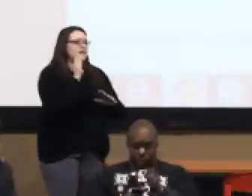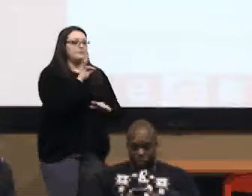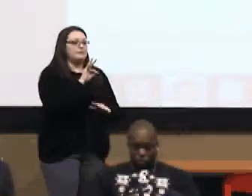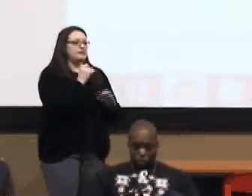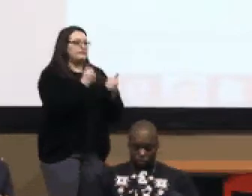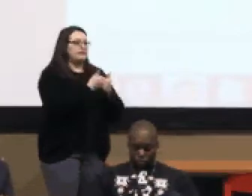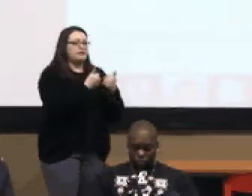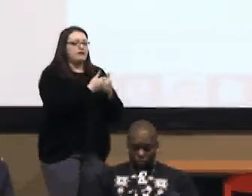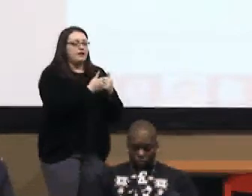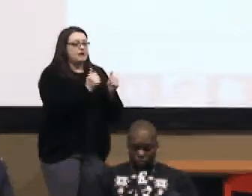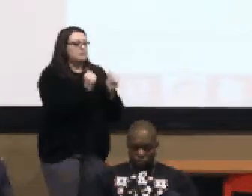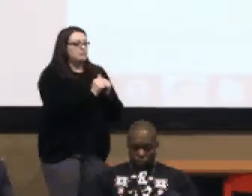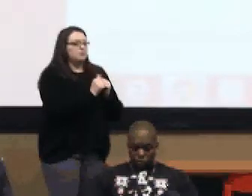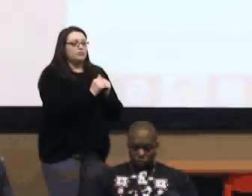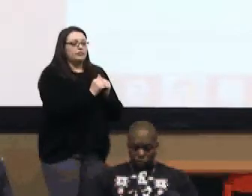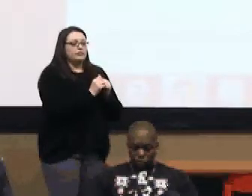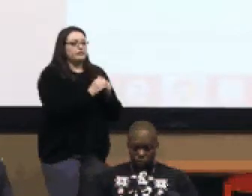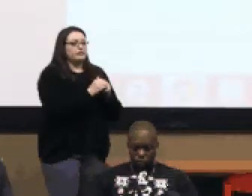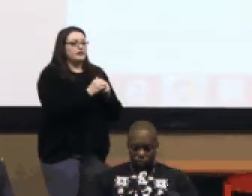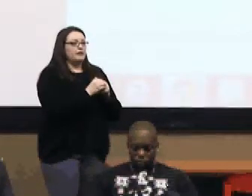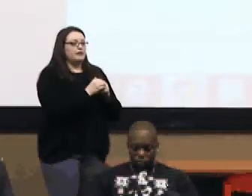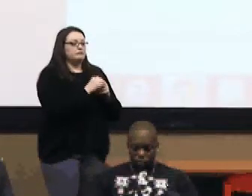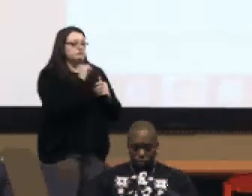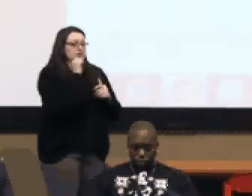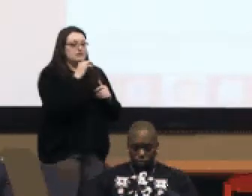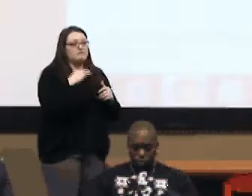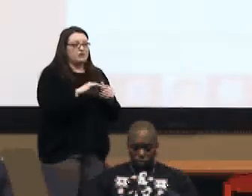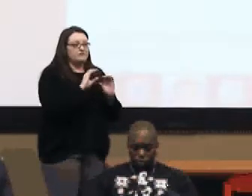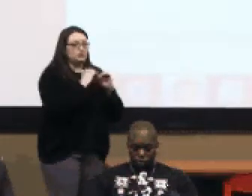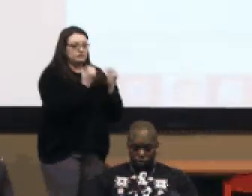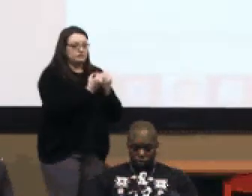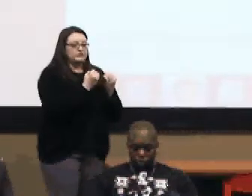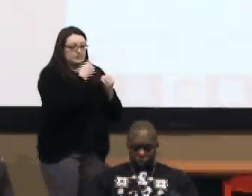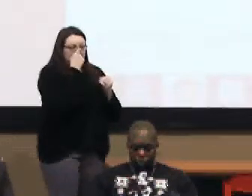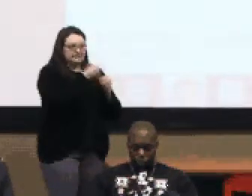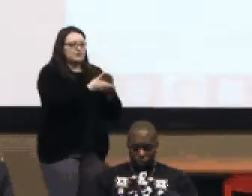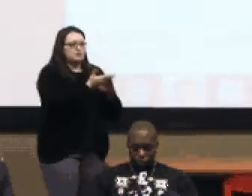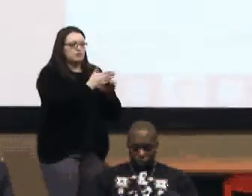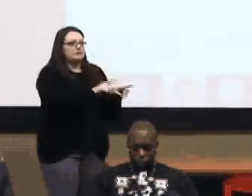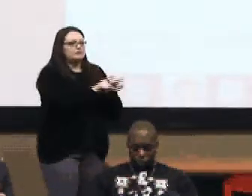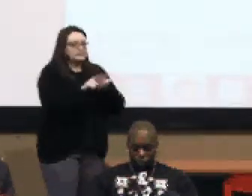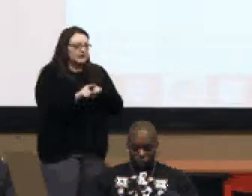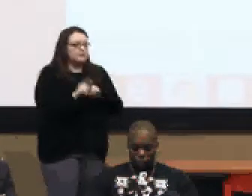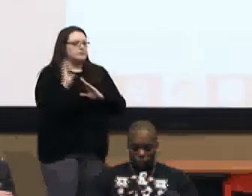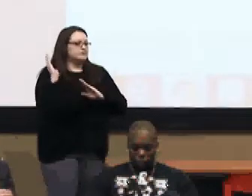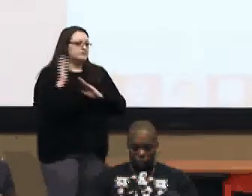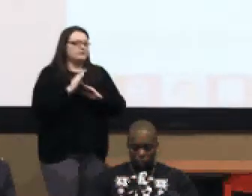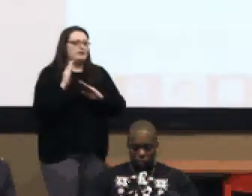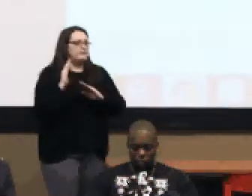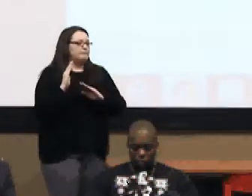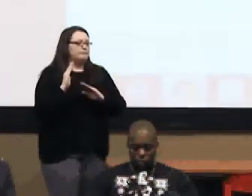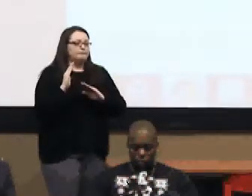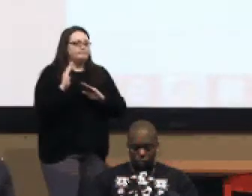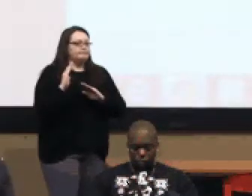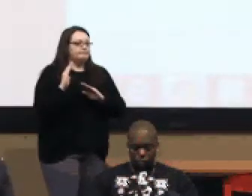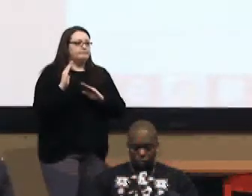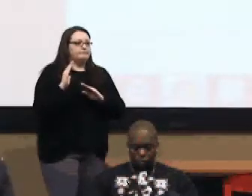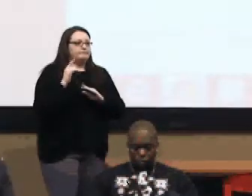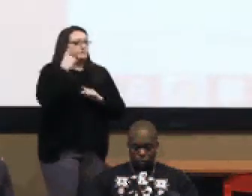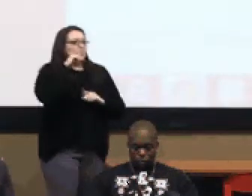game when it comes to being a nonprofit. But because they run it just like a top of the game